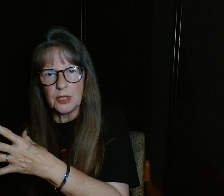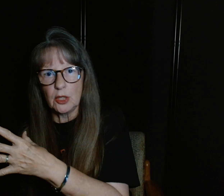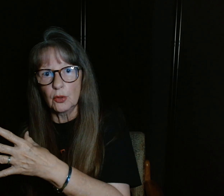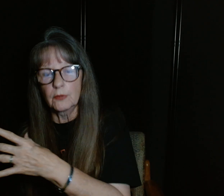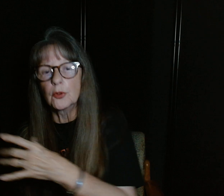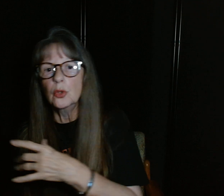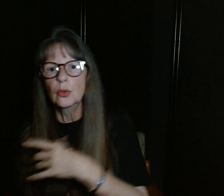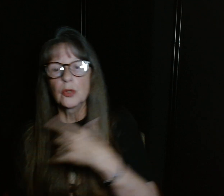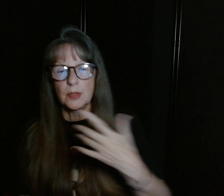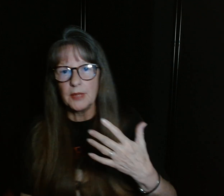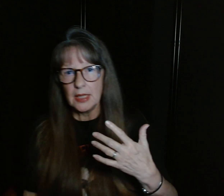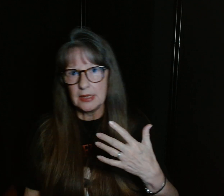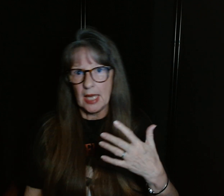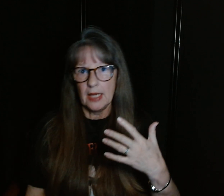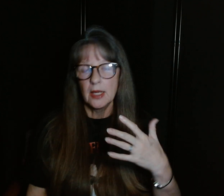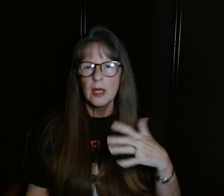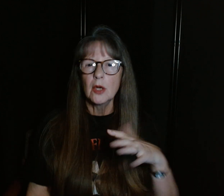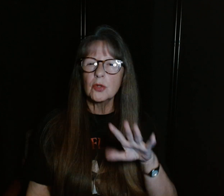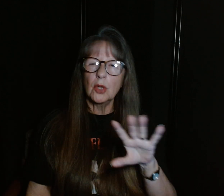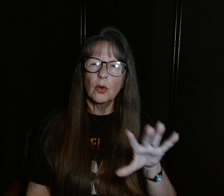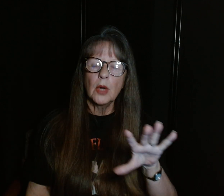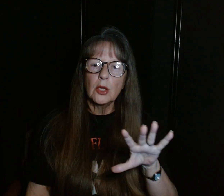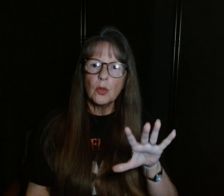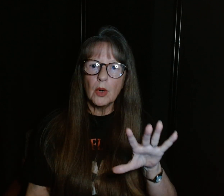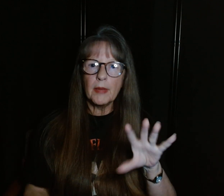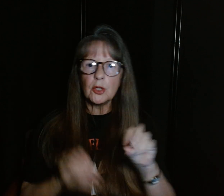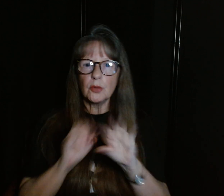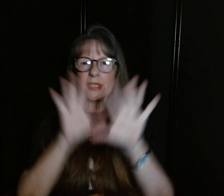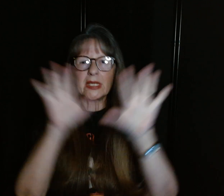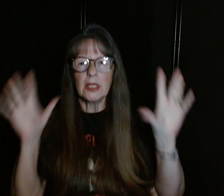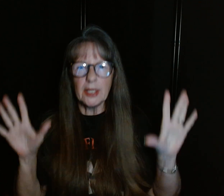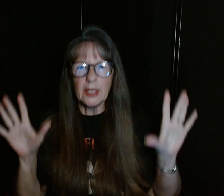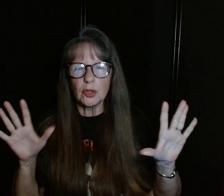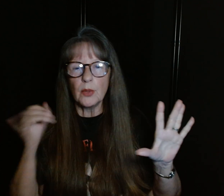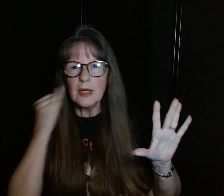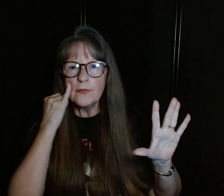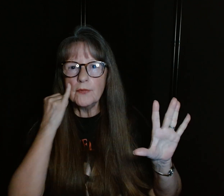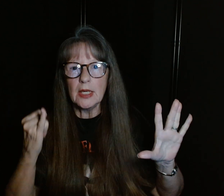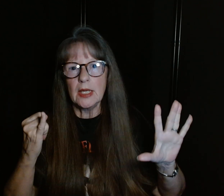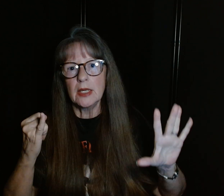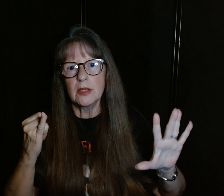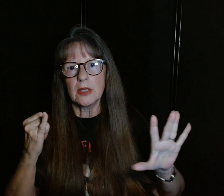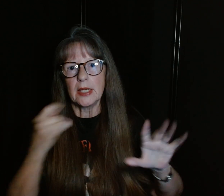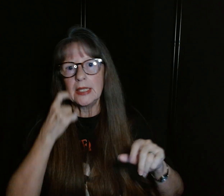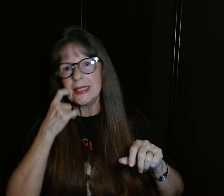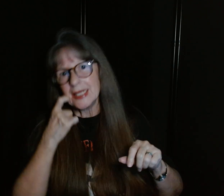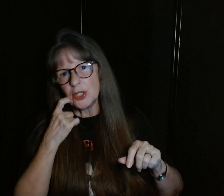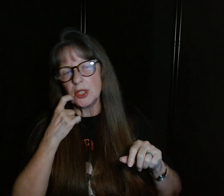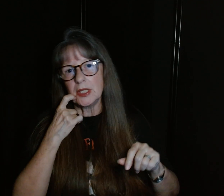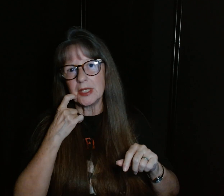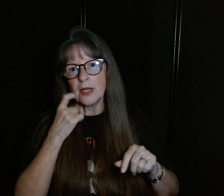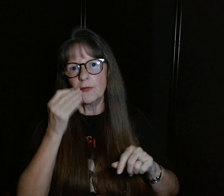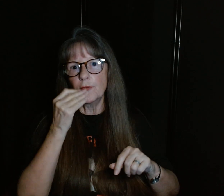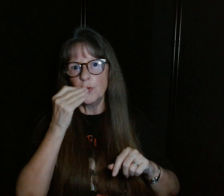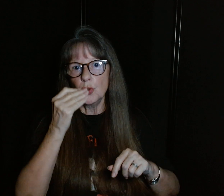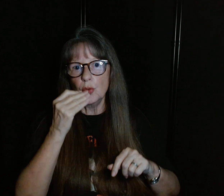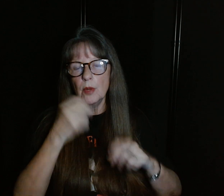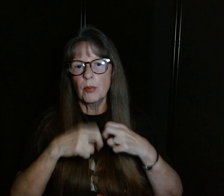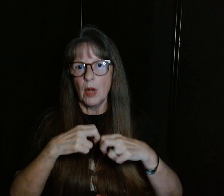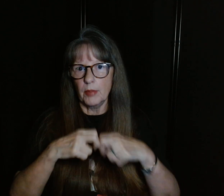particular food or something like that. So you want to make sure it's clear. So if it is like an addiction, it's like food problem.